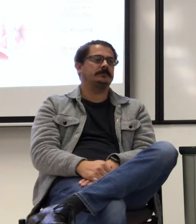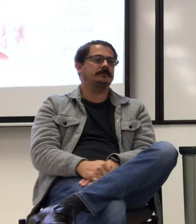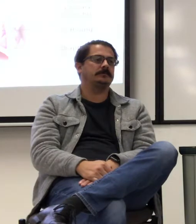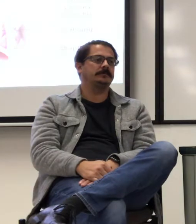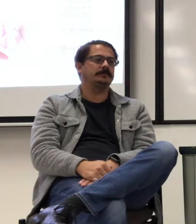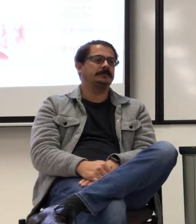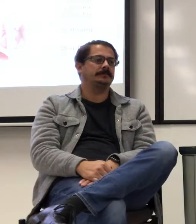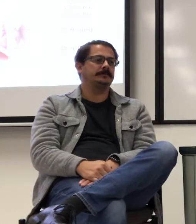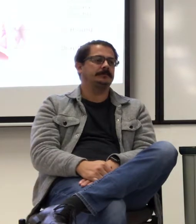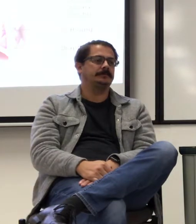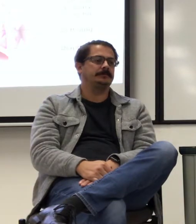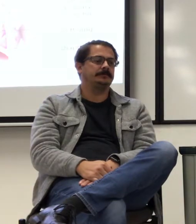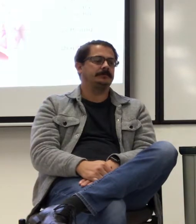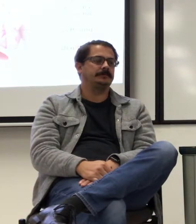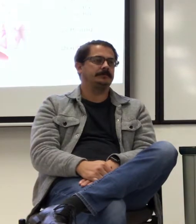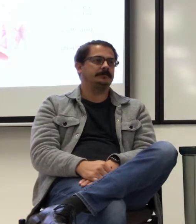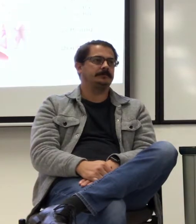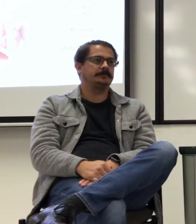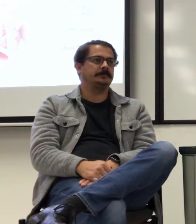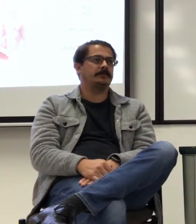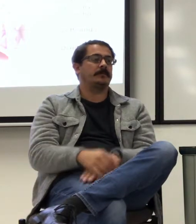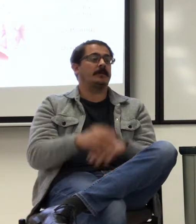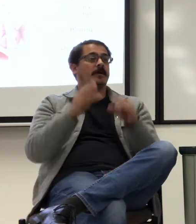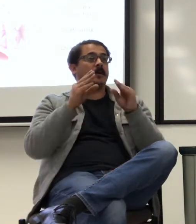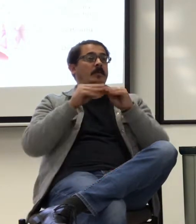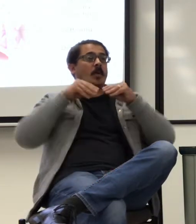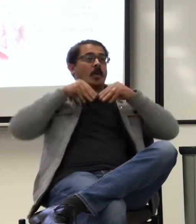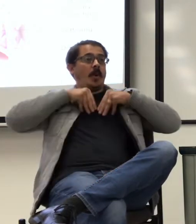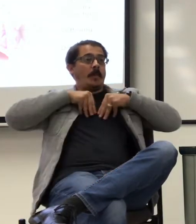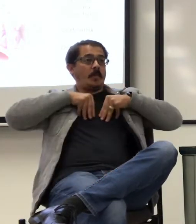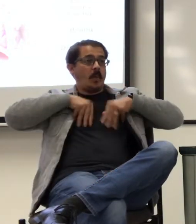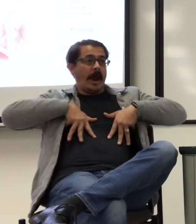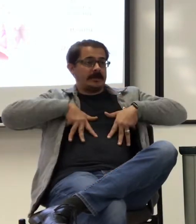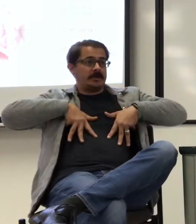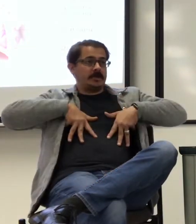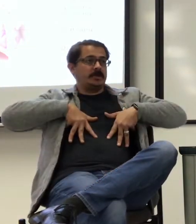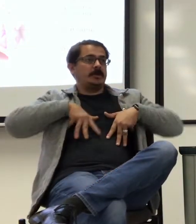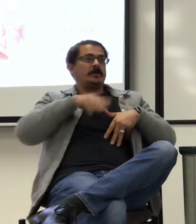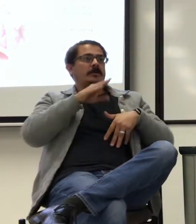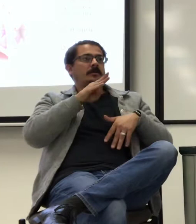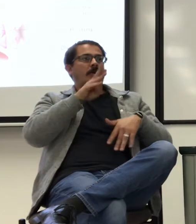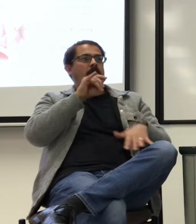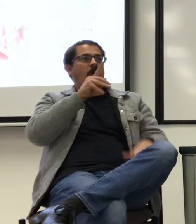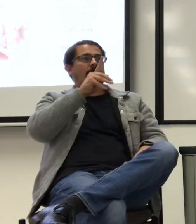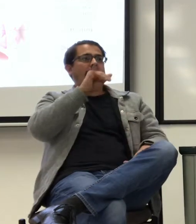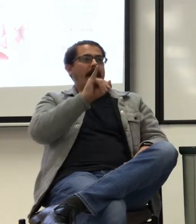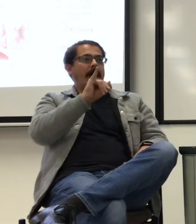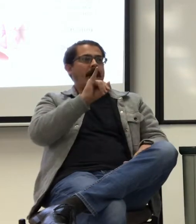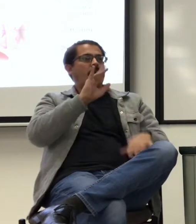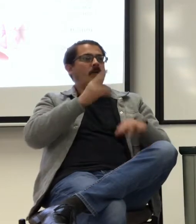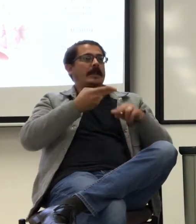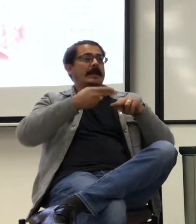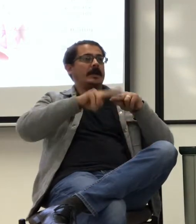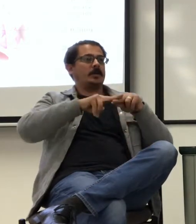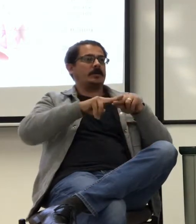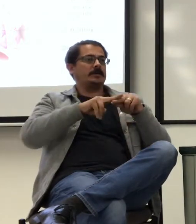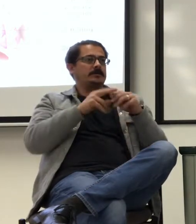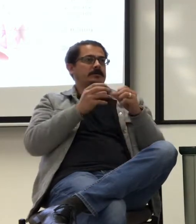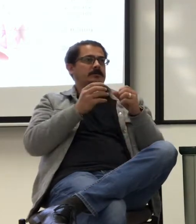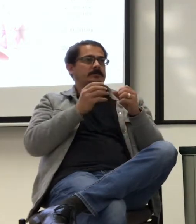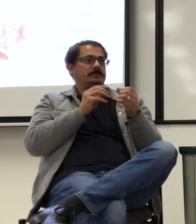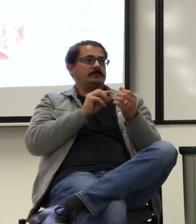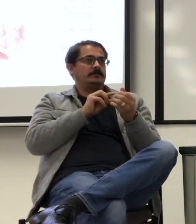Now, with further branchings, the bronchi are increasing in number,